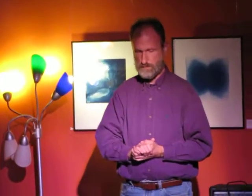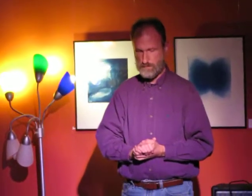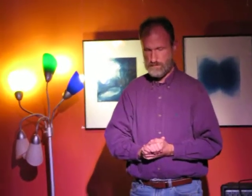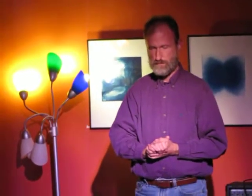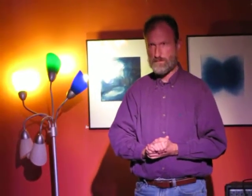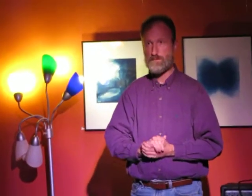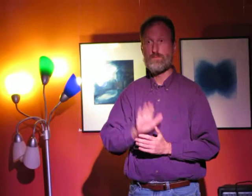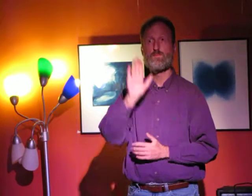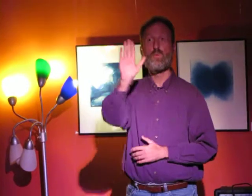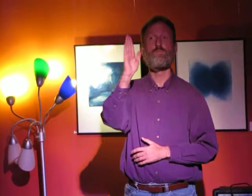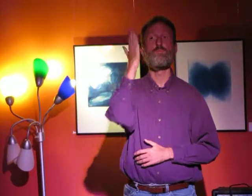Fall for Devlin.